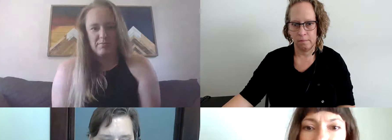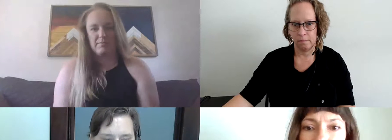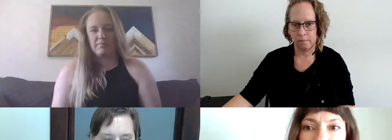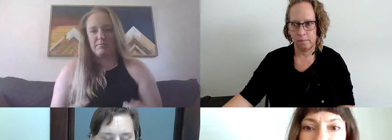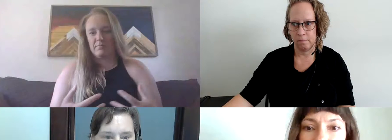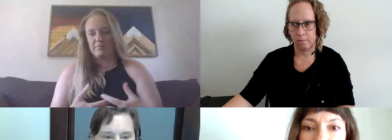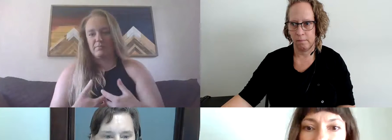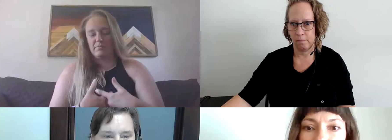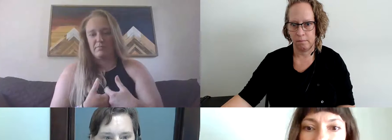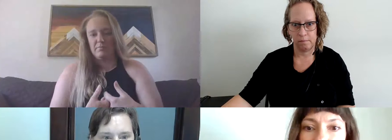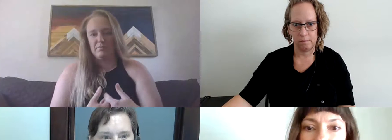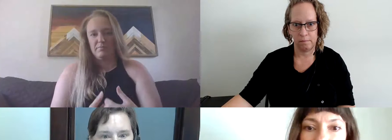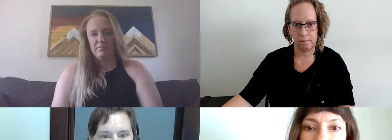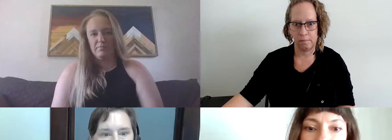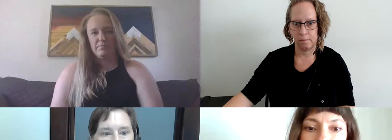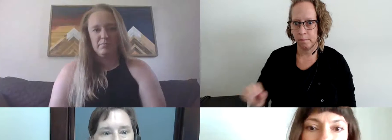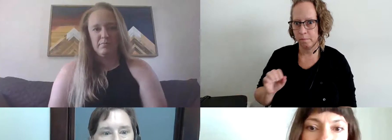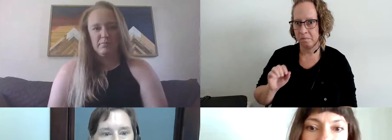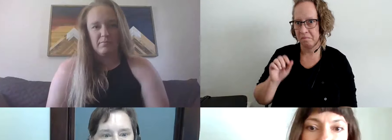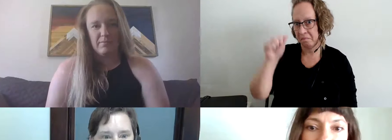Okay. So,